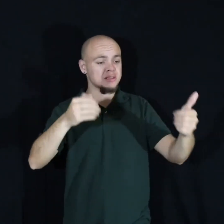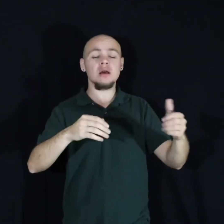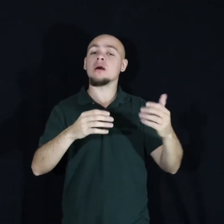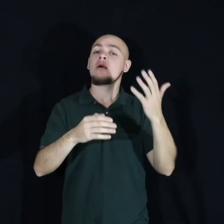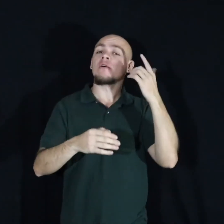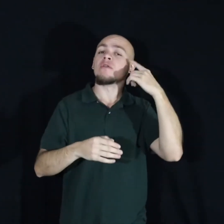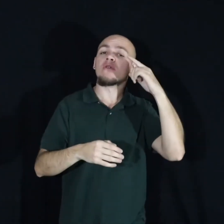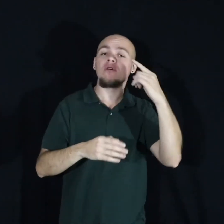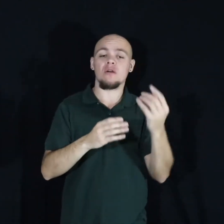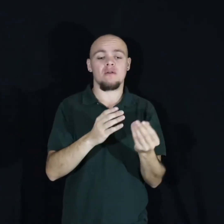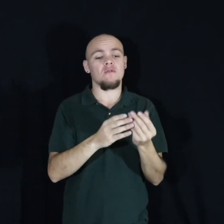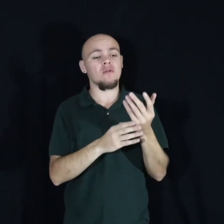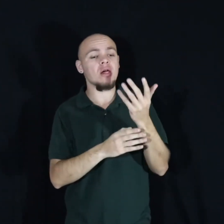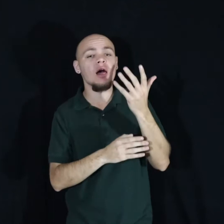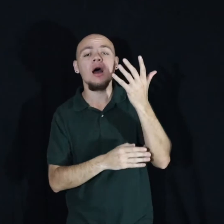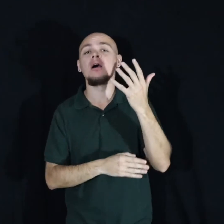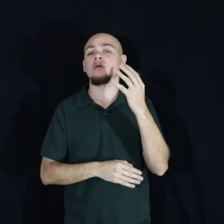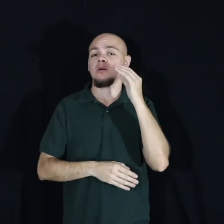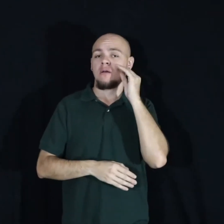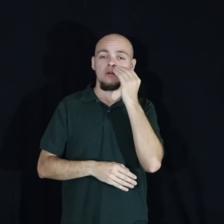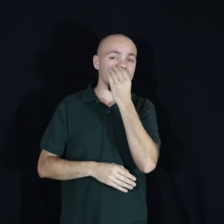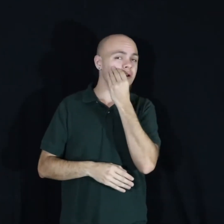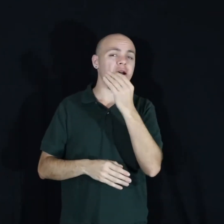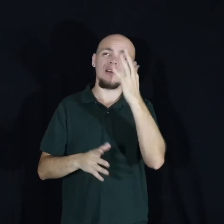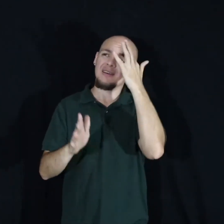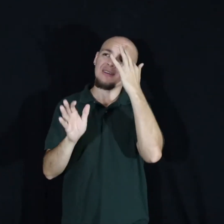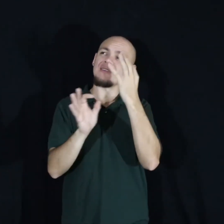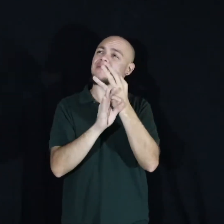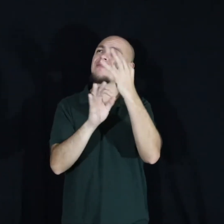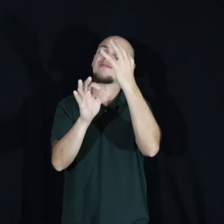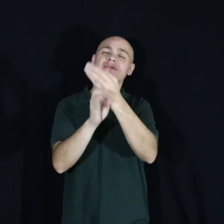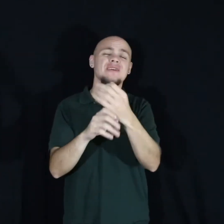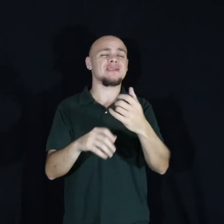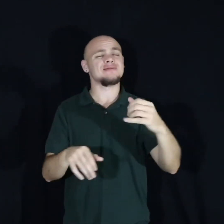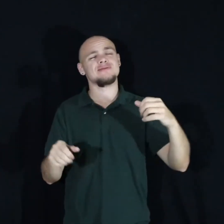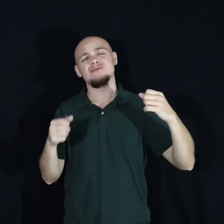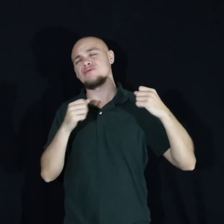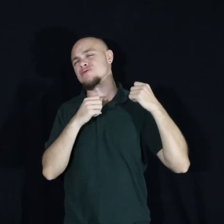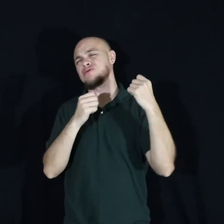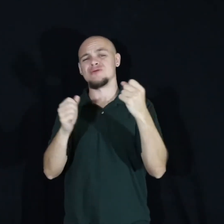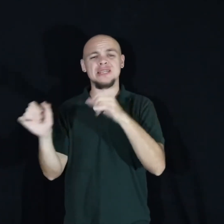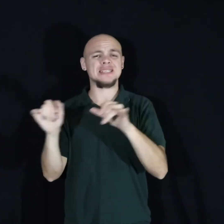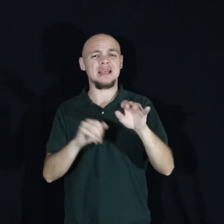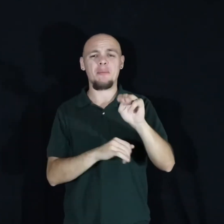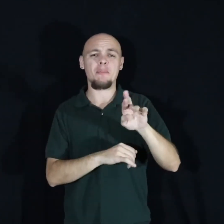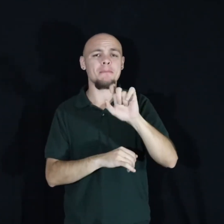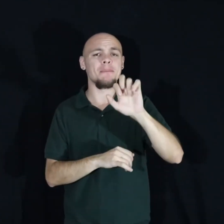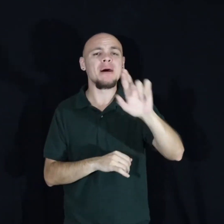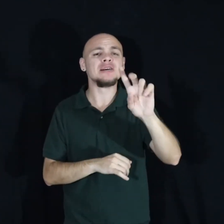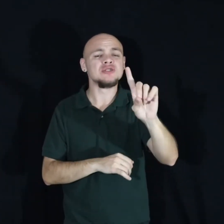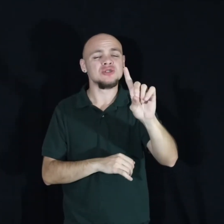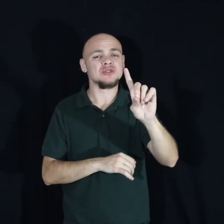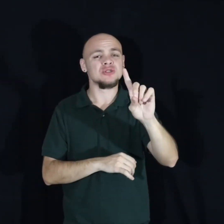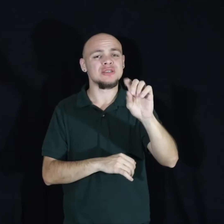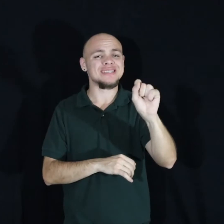and trees and faith the size of mustard seeds could thrive. Then, day